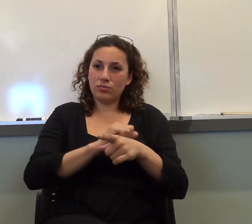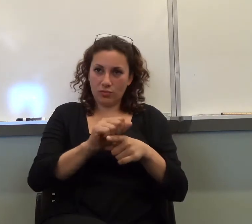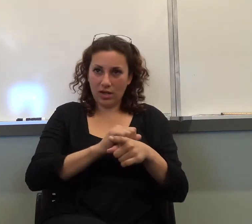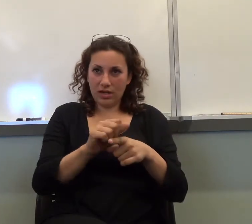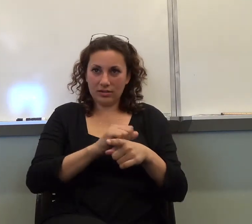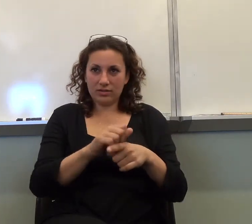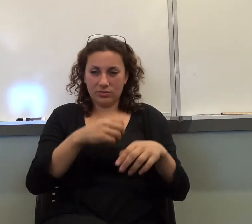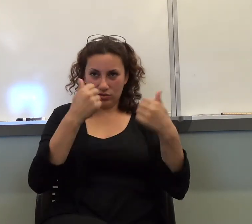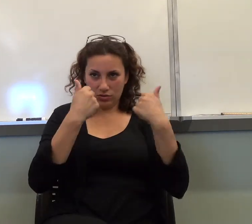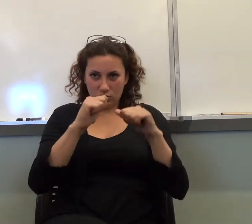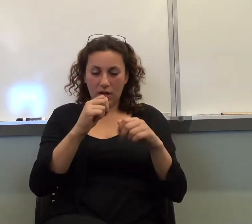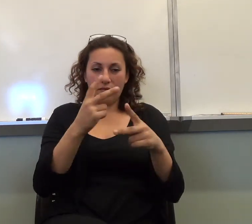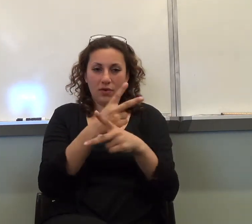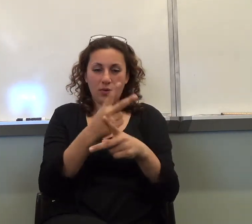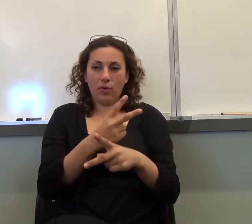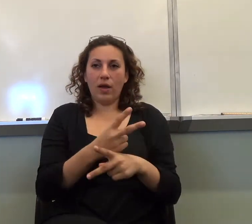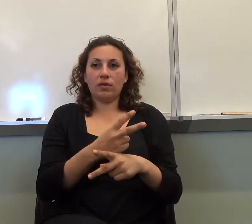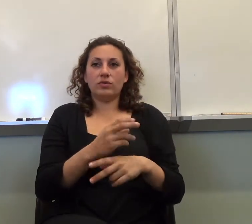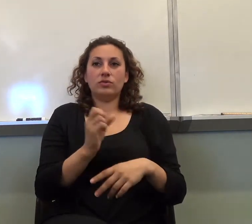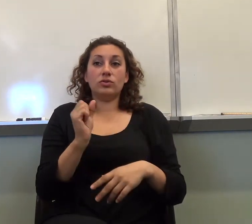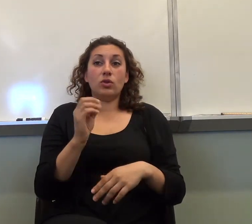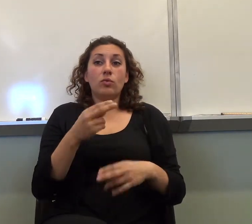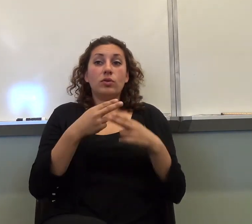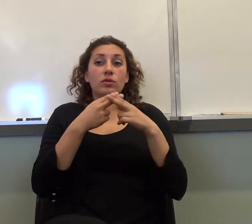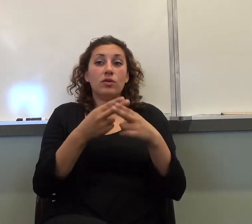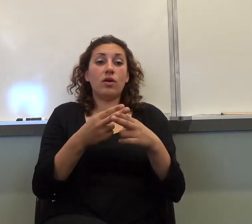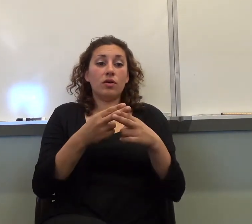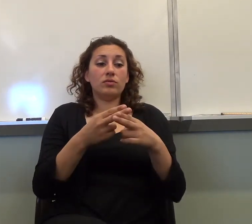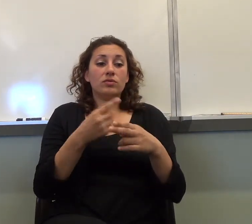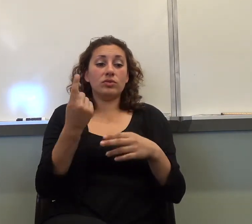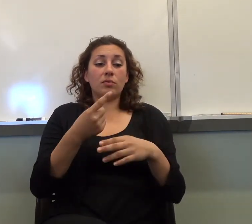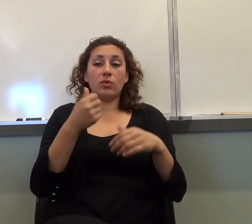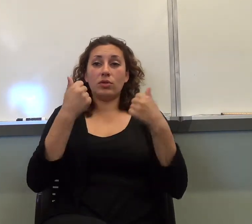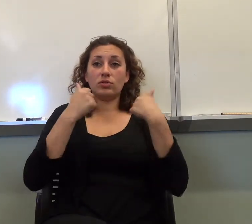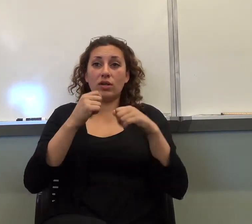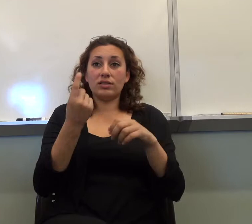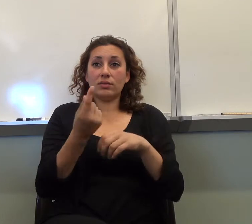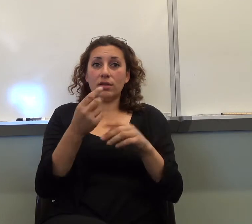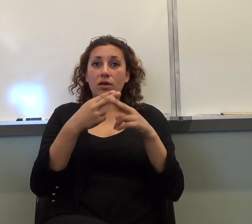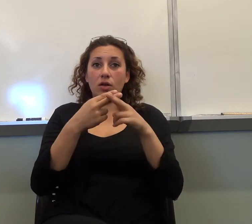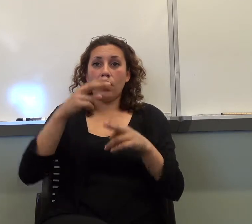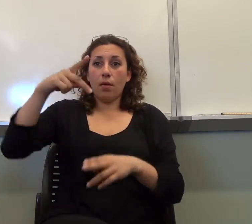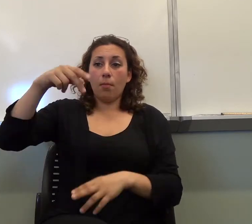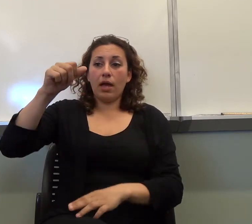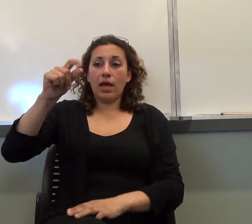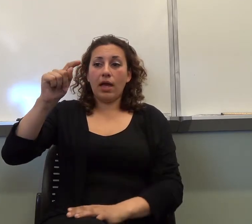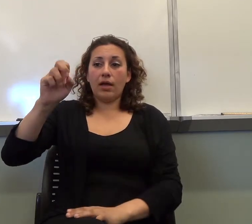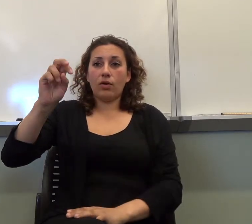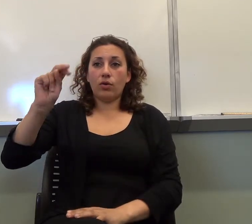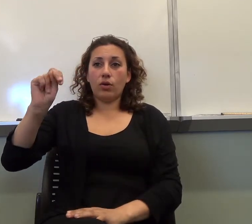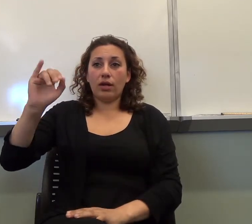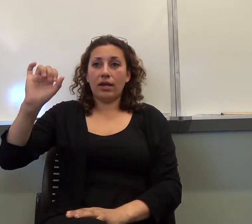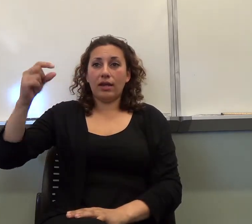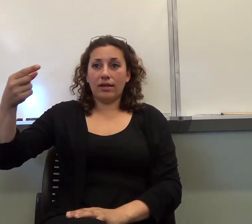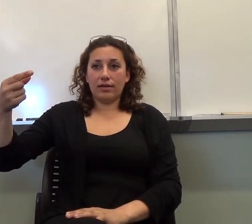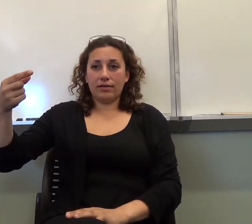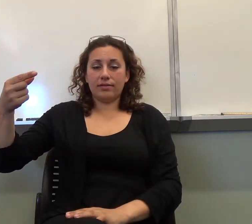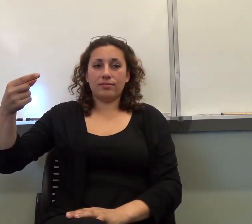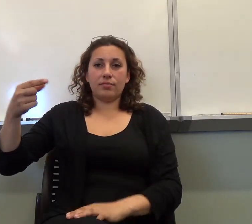something called patterning. So we'll start off with something like 3 times 4. Of course, we know that's